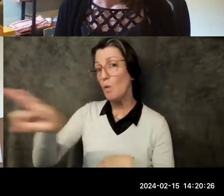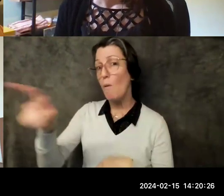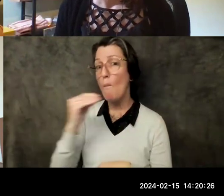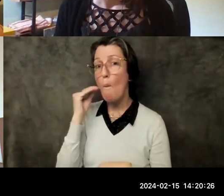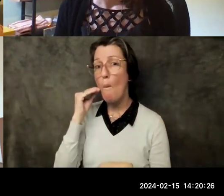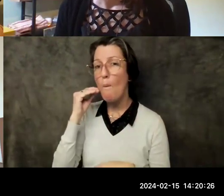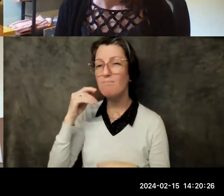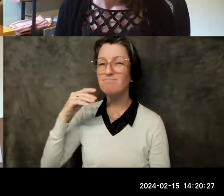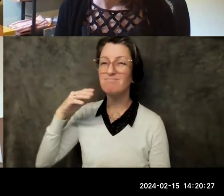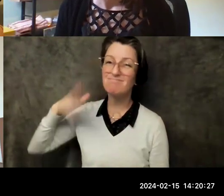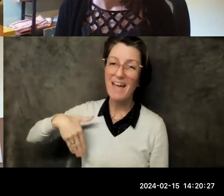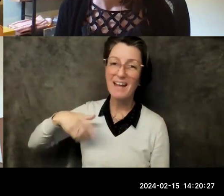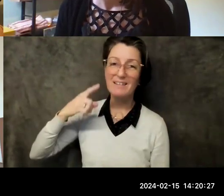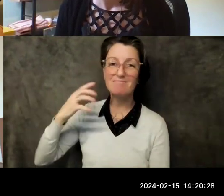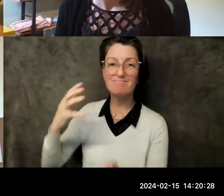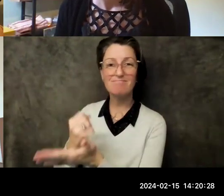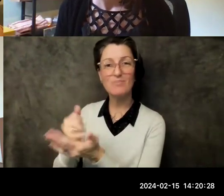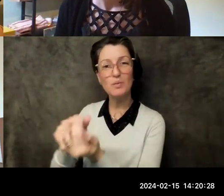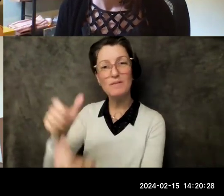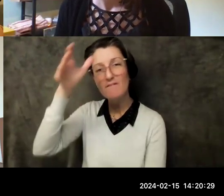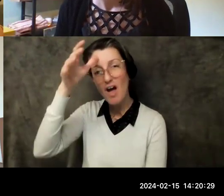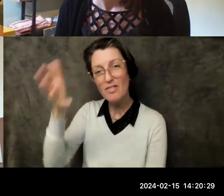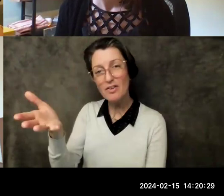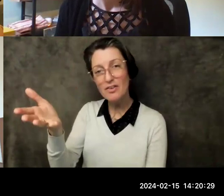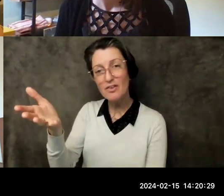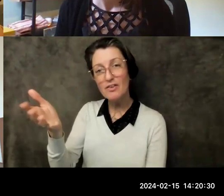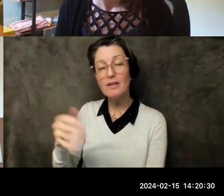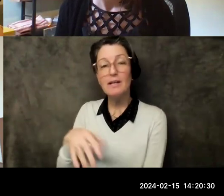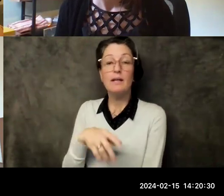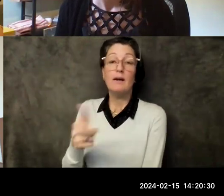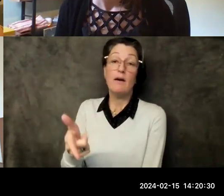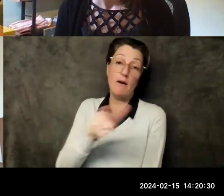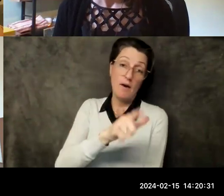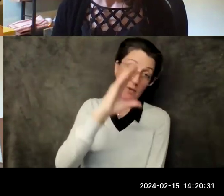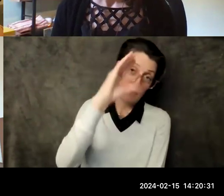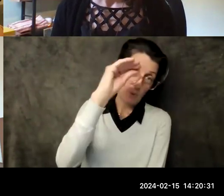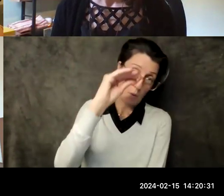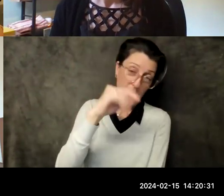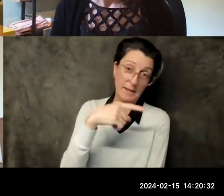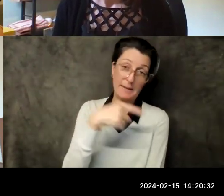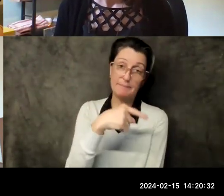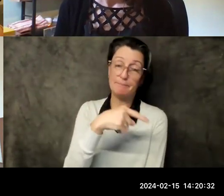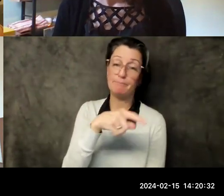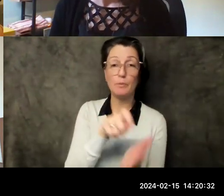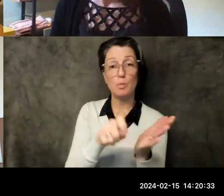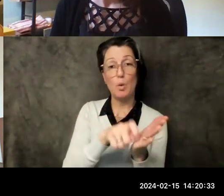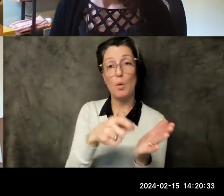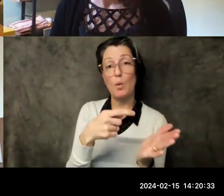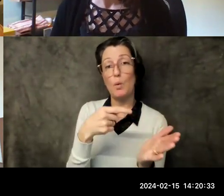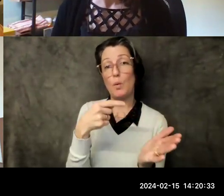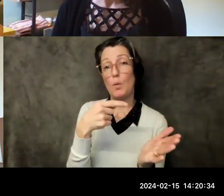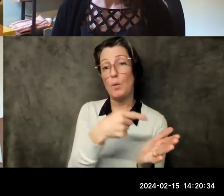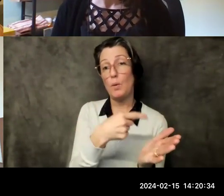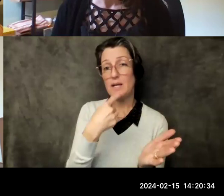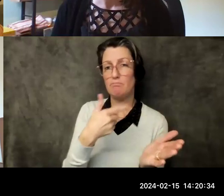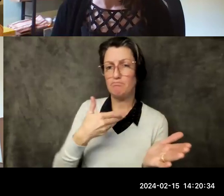class. And another student who's, this writer who's claims, has definitely owned himself